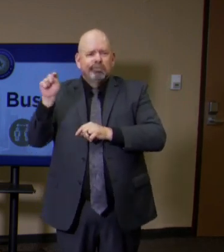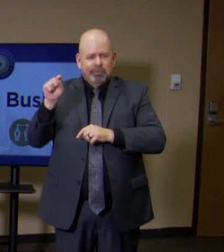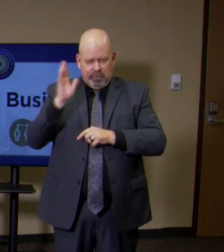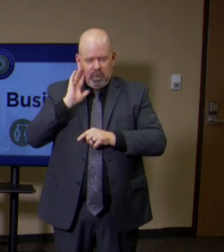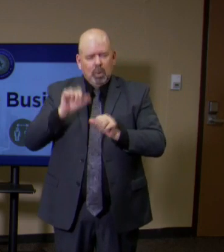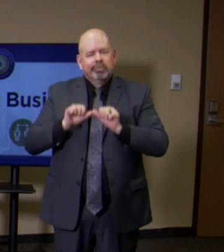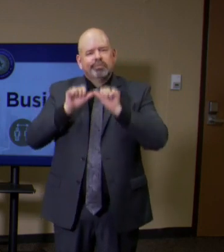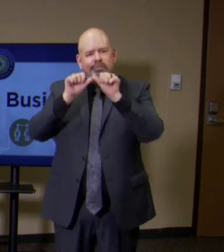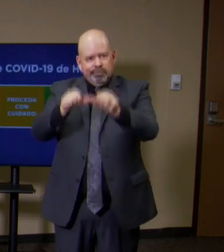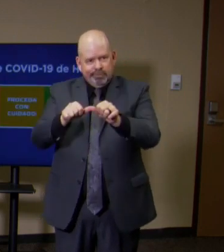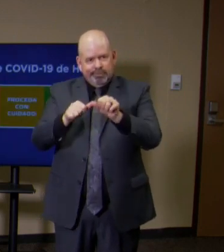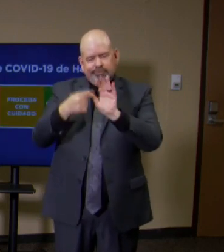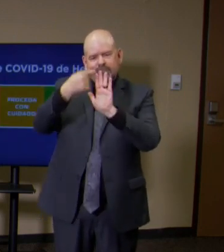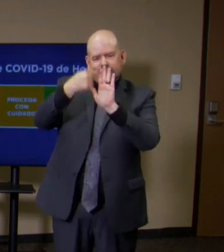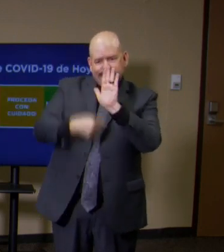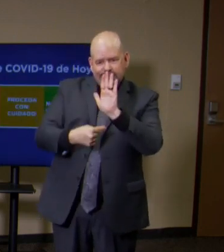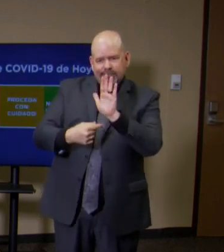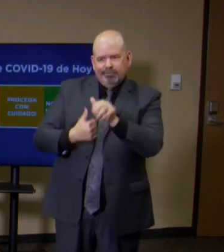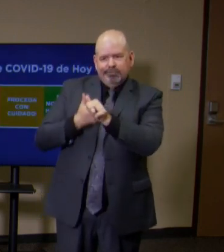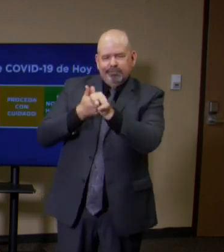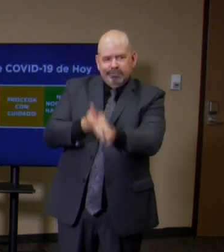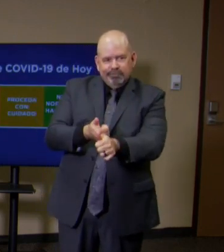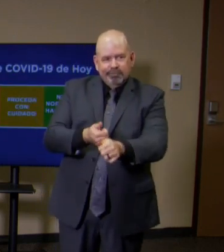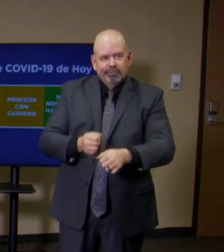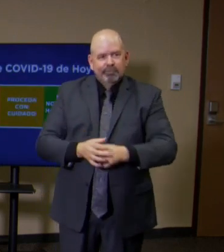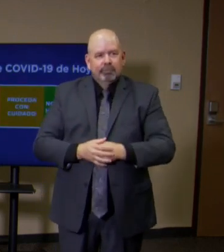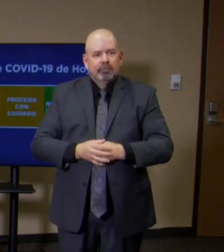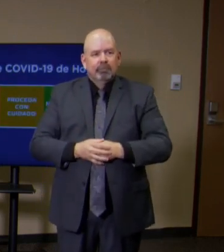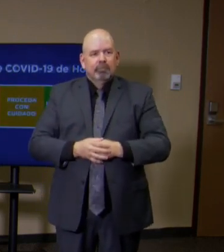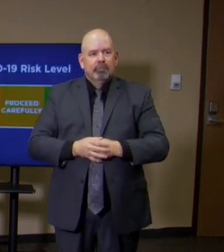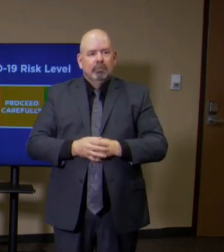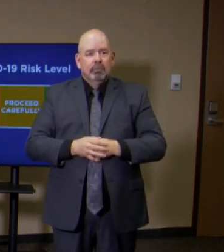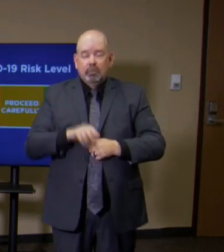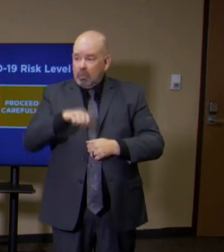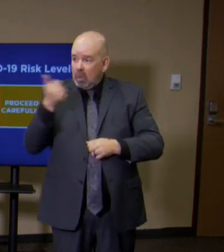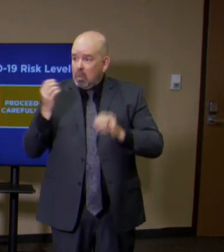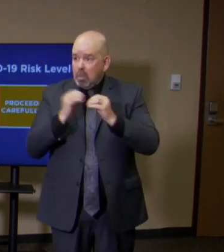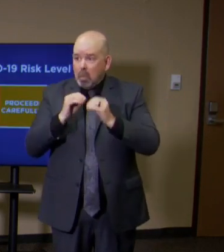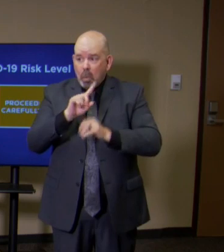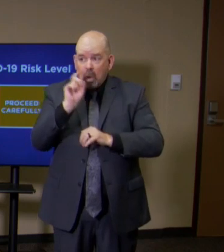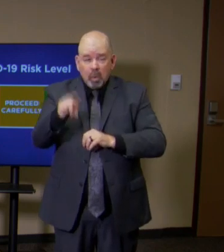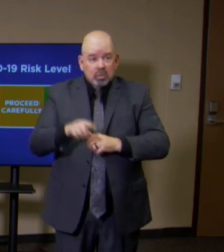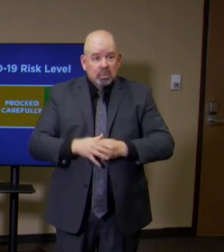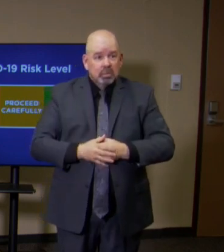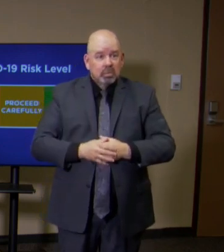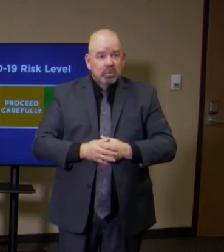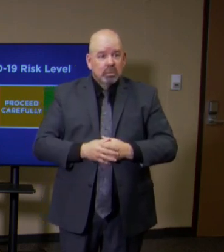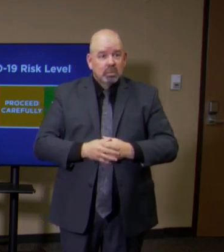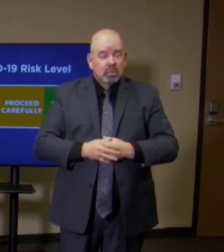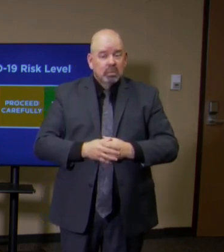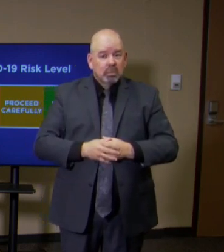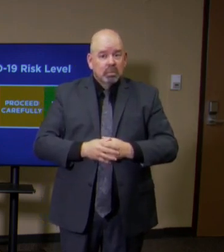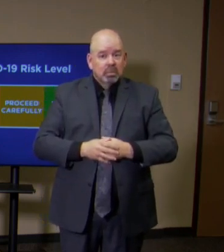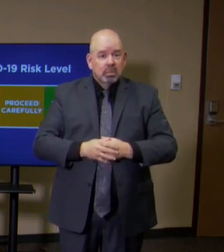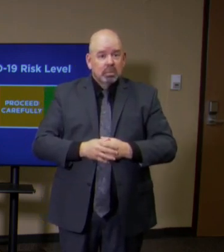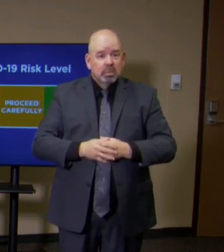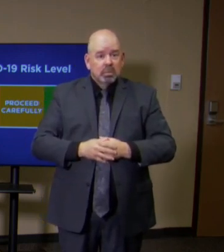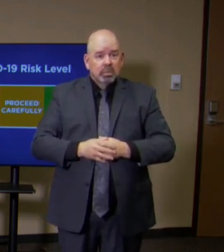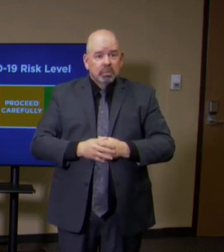Thank you so much, all of you. Did you have another question? You said you had two questions. Did that cover both of them? Yeah, and I was hoping to follow a little bit more on those two Southwestern